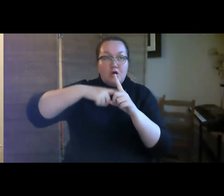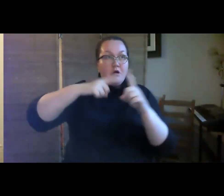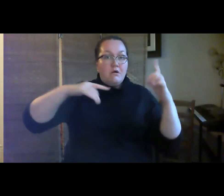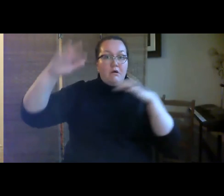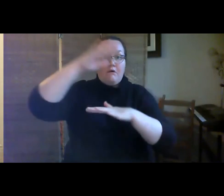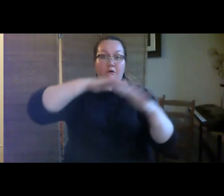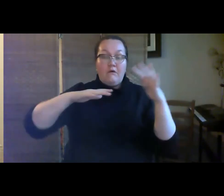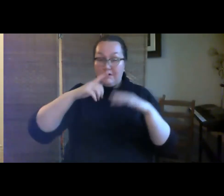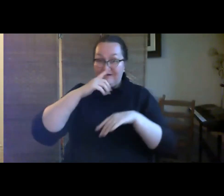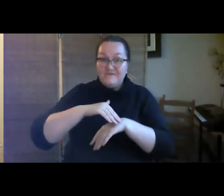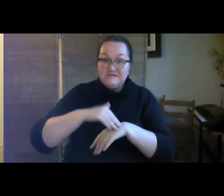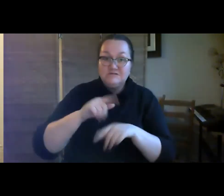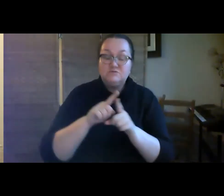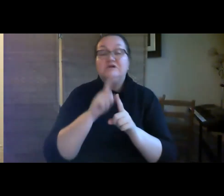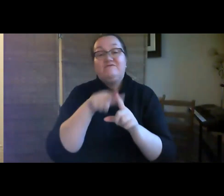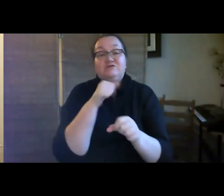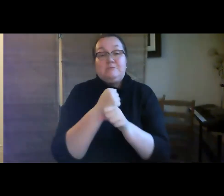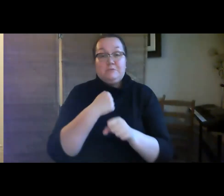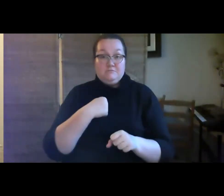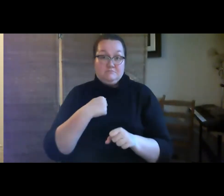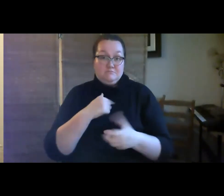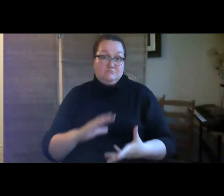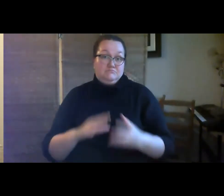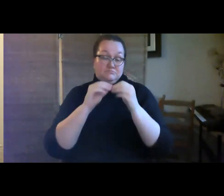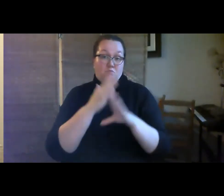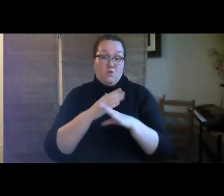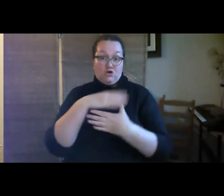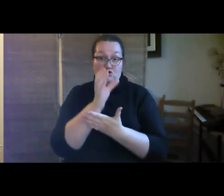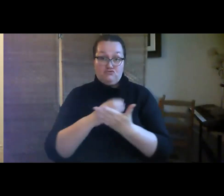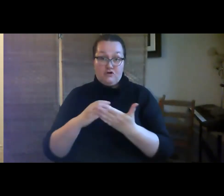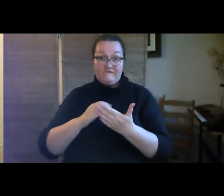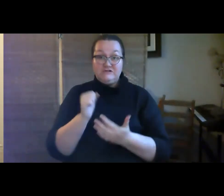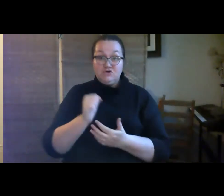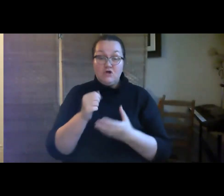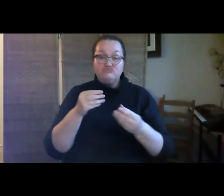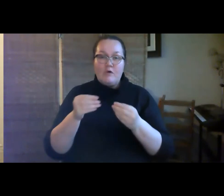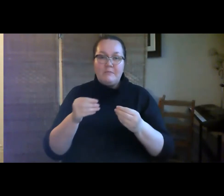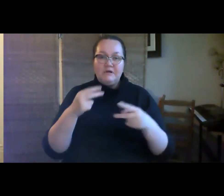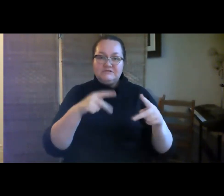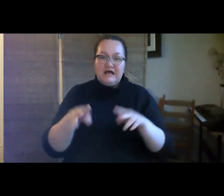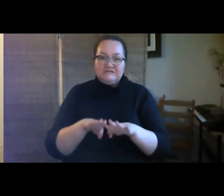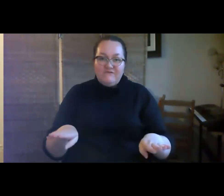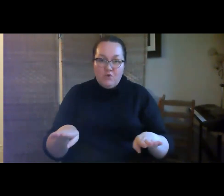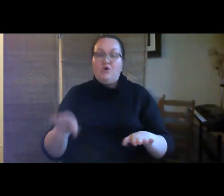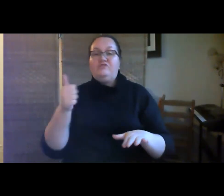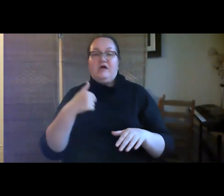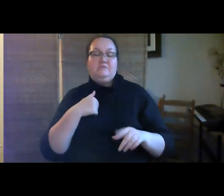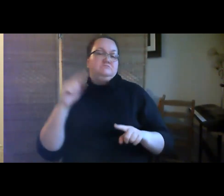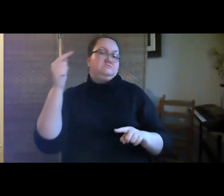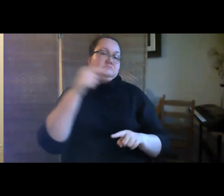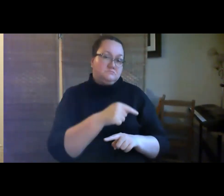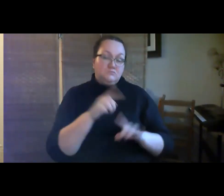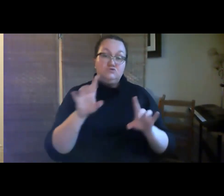of choreography made in Scotland on a rubber dance floor, when I took it to sort of sweltering temperatures in